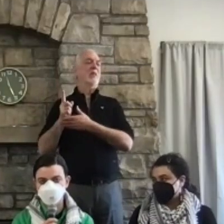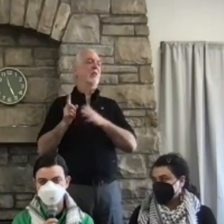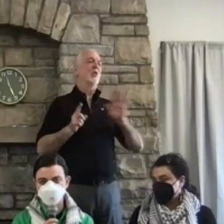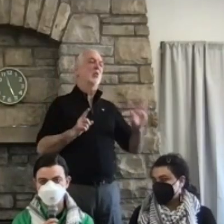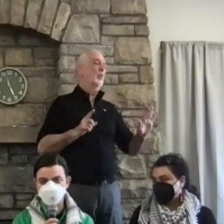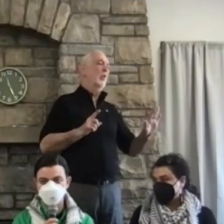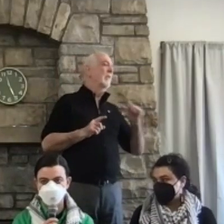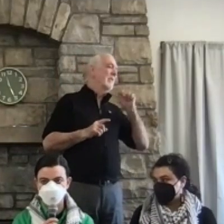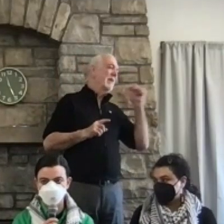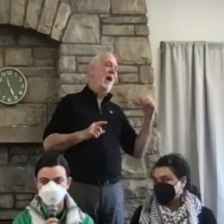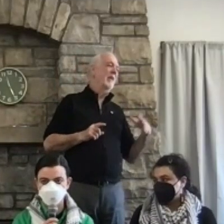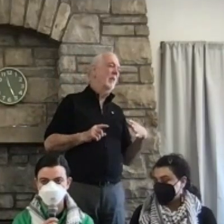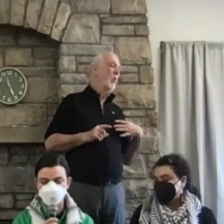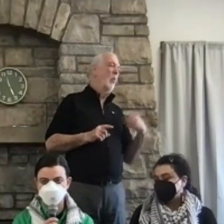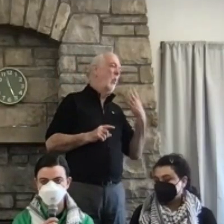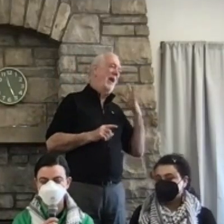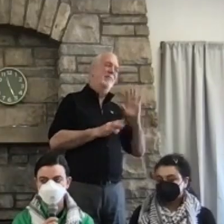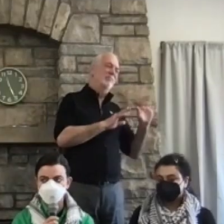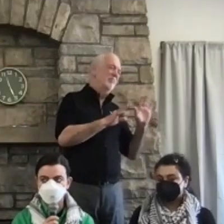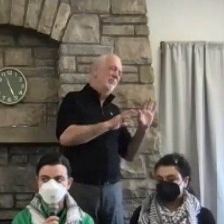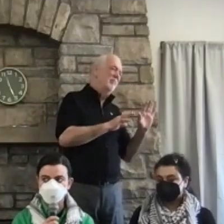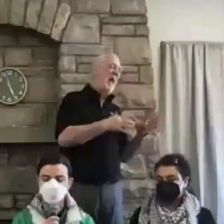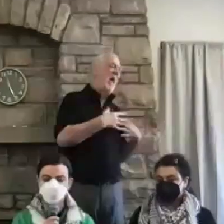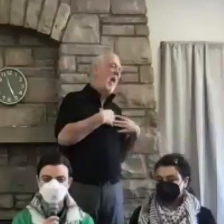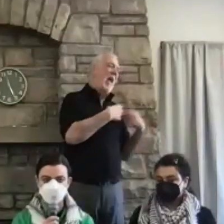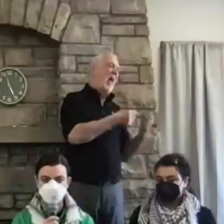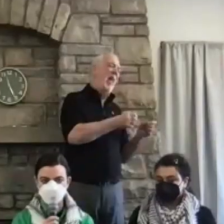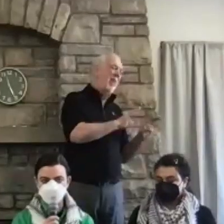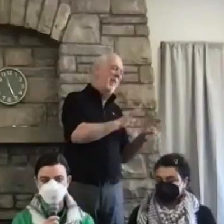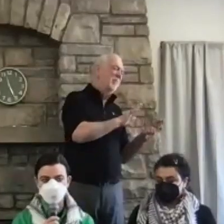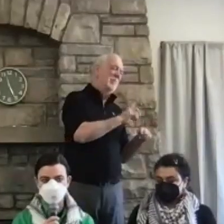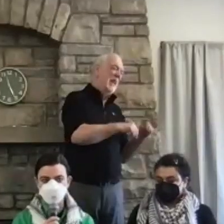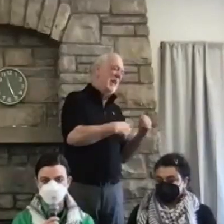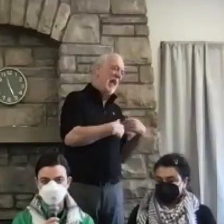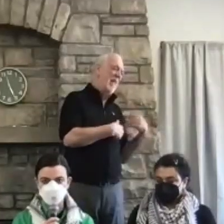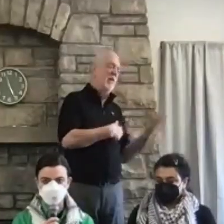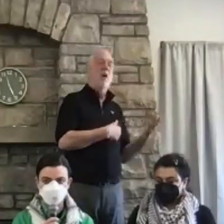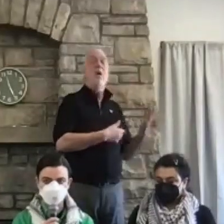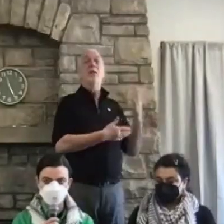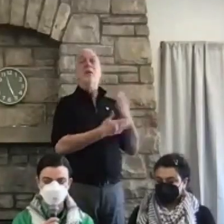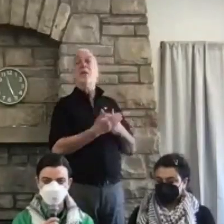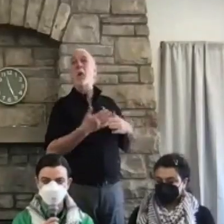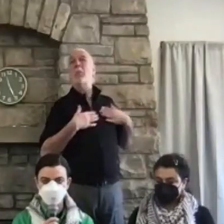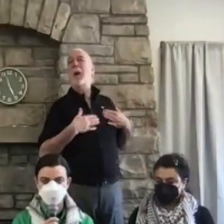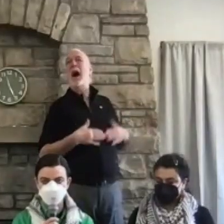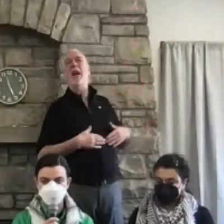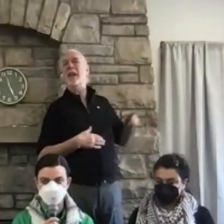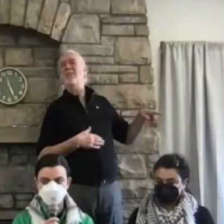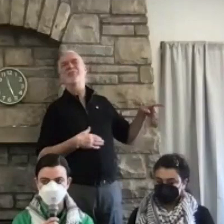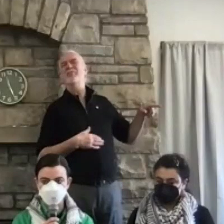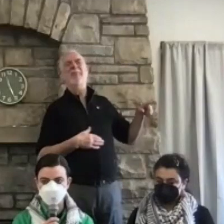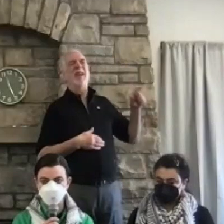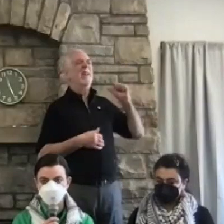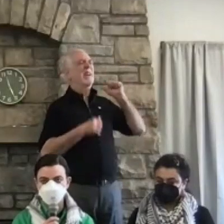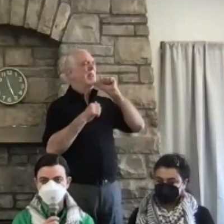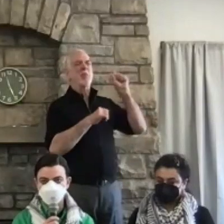never been seen as being capable of health. There's been this view that some people's bodies and lives are fundamentally inferior. We see